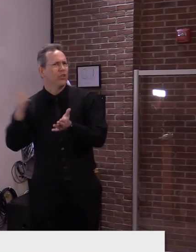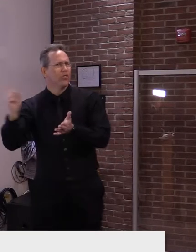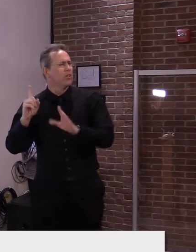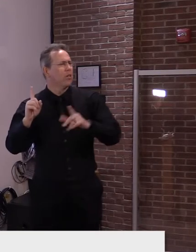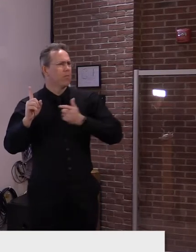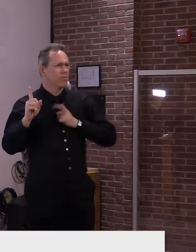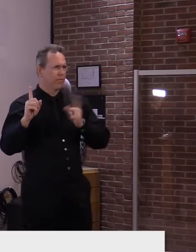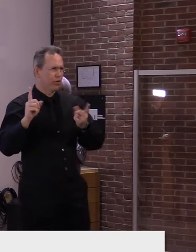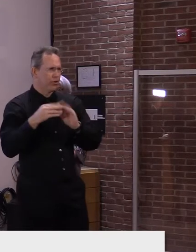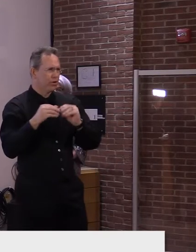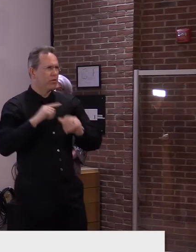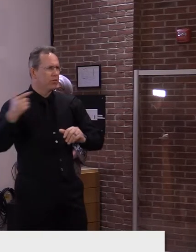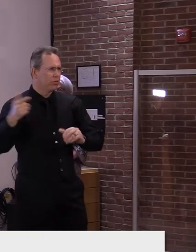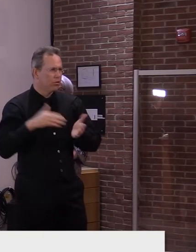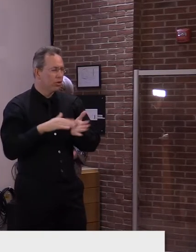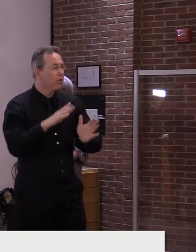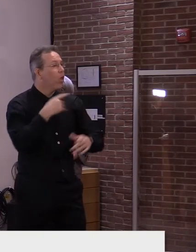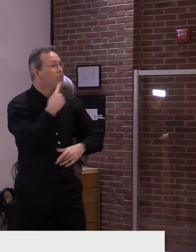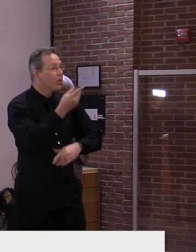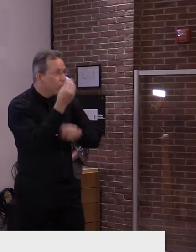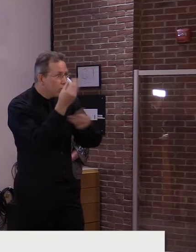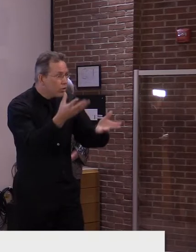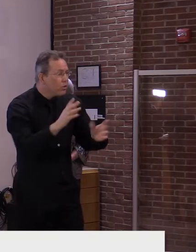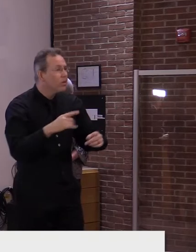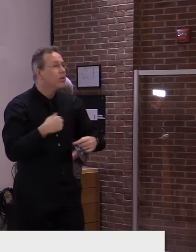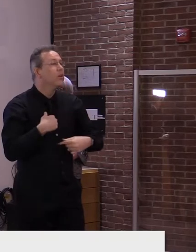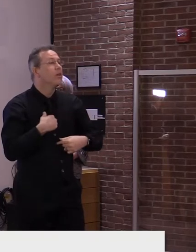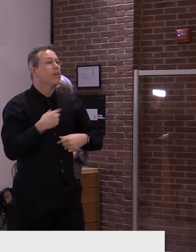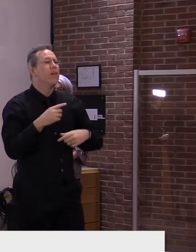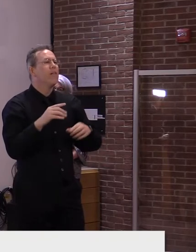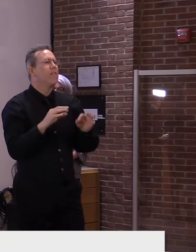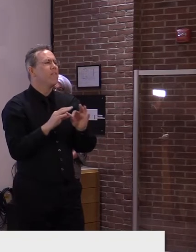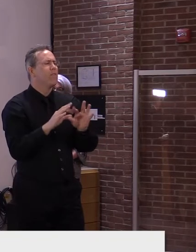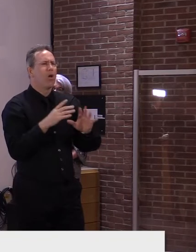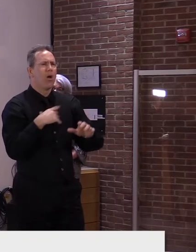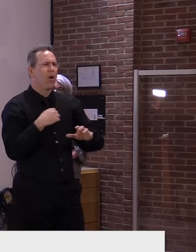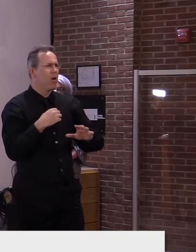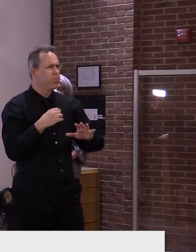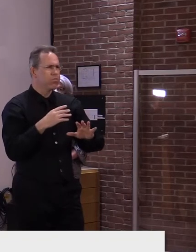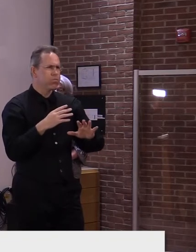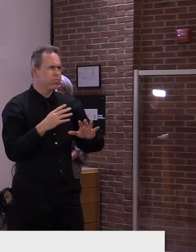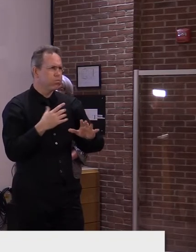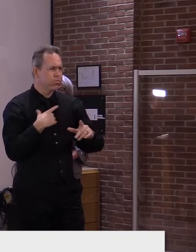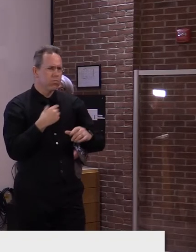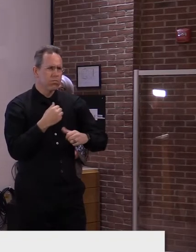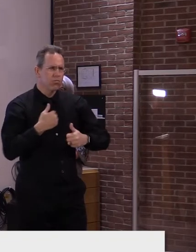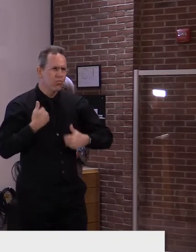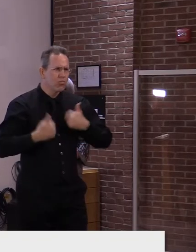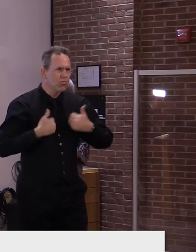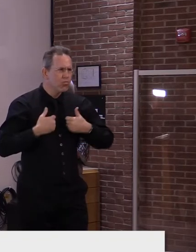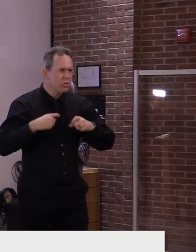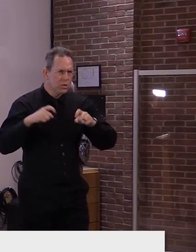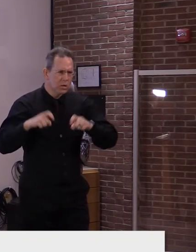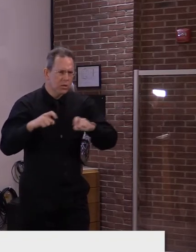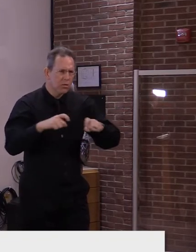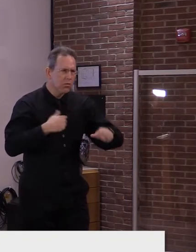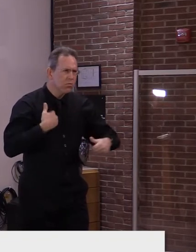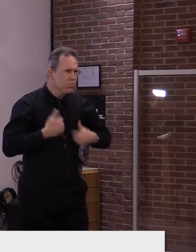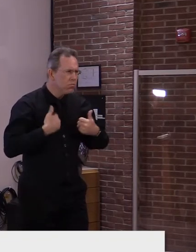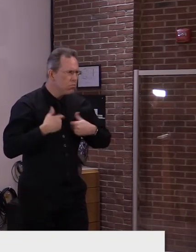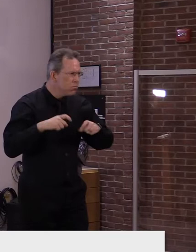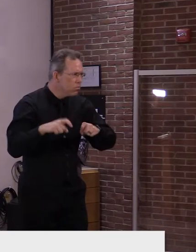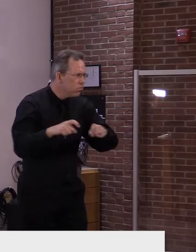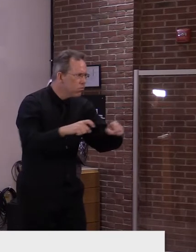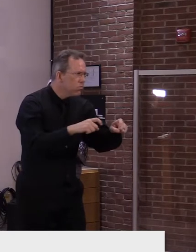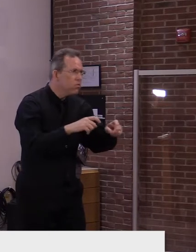have a fairly robust testing regimen here in the state. I think many other states have reduced theirs,